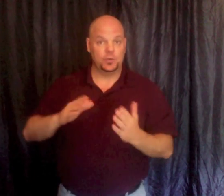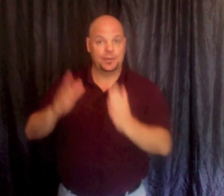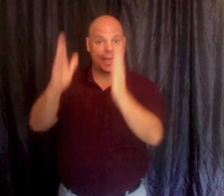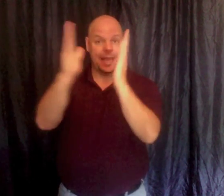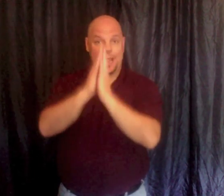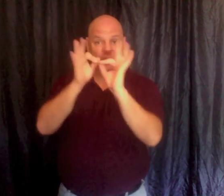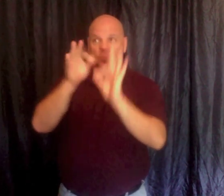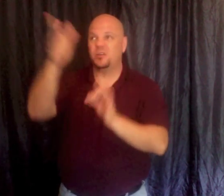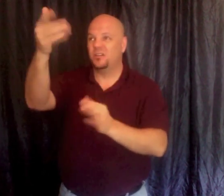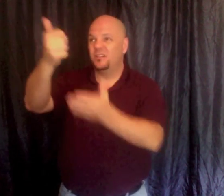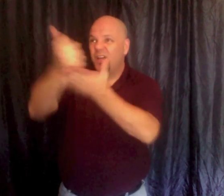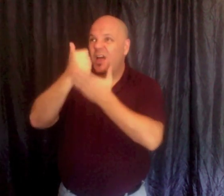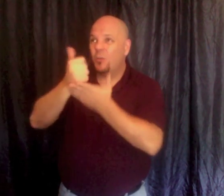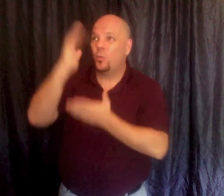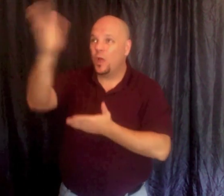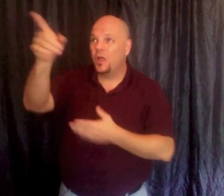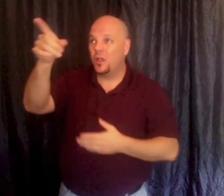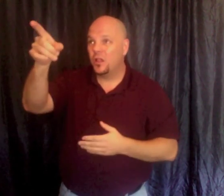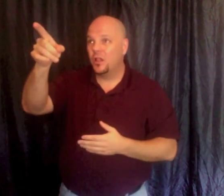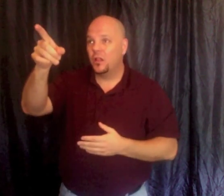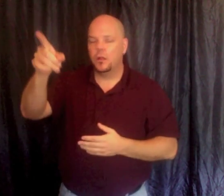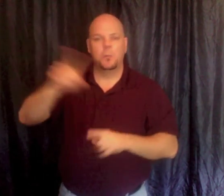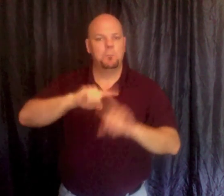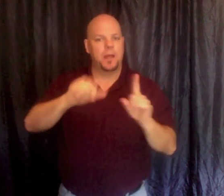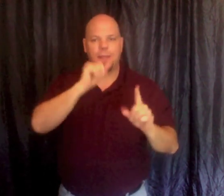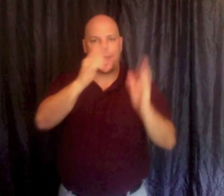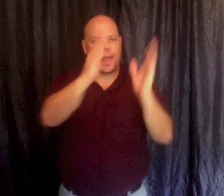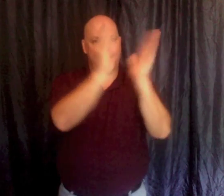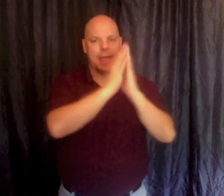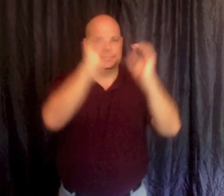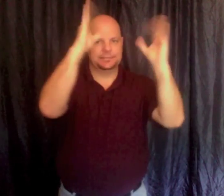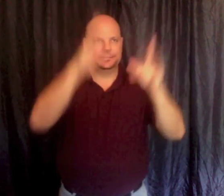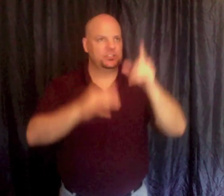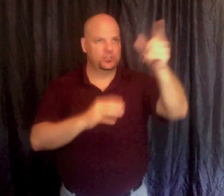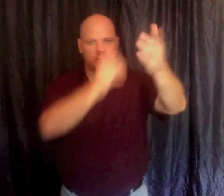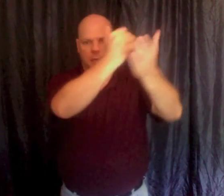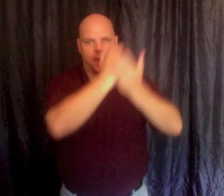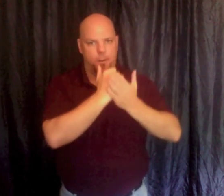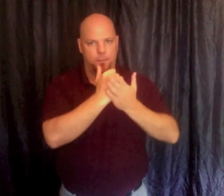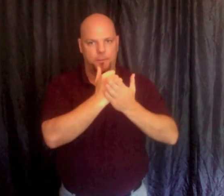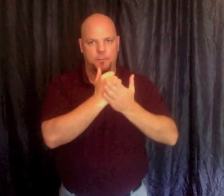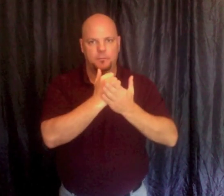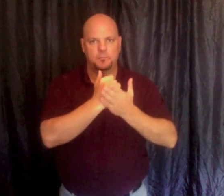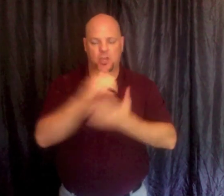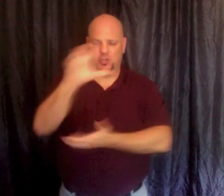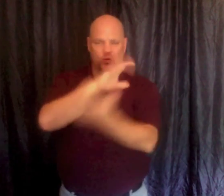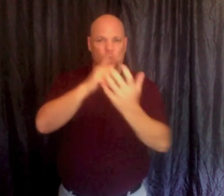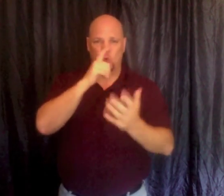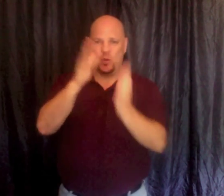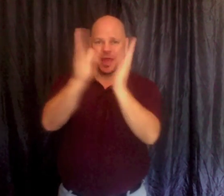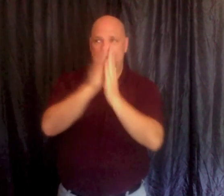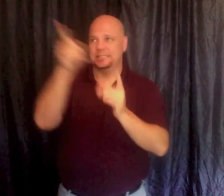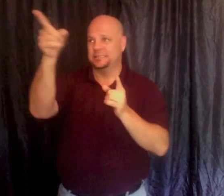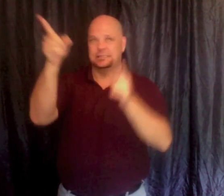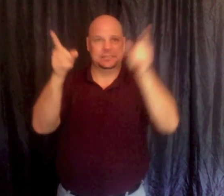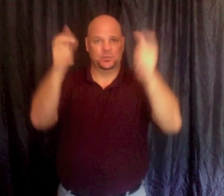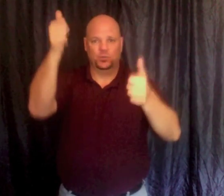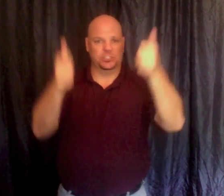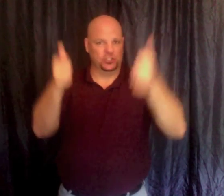help, and not the teacher, and there being some confusion about that. So, if you could